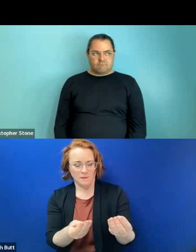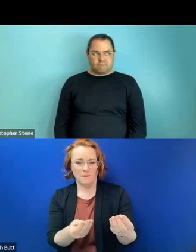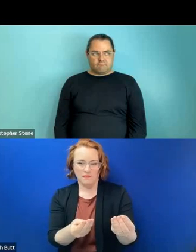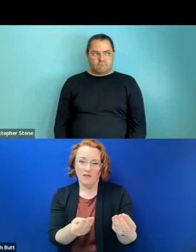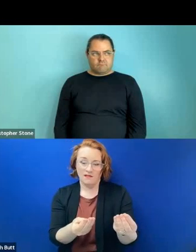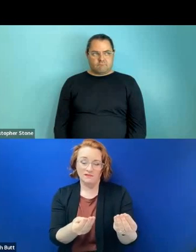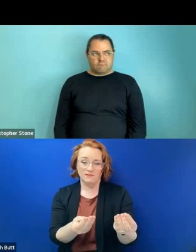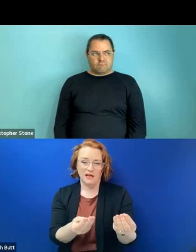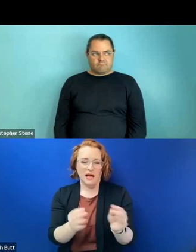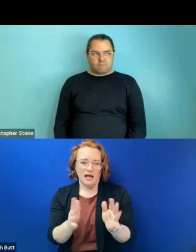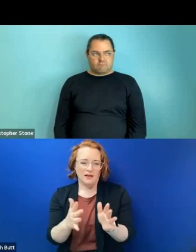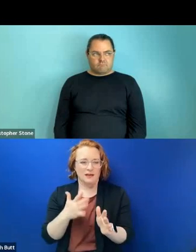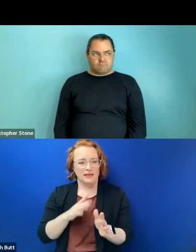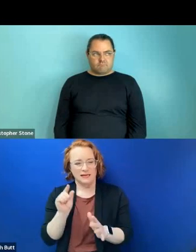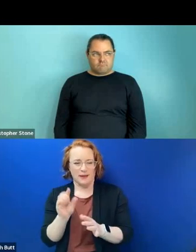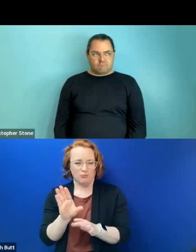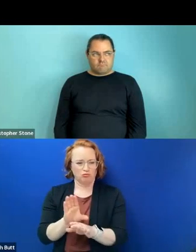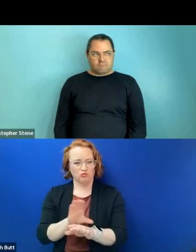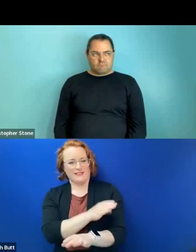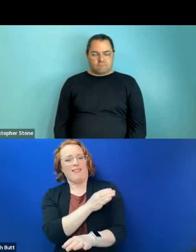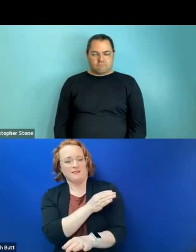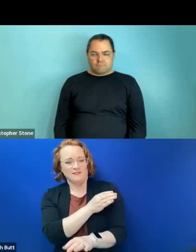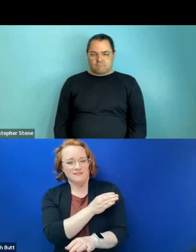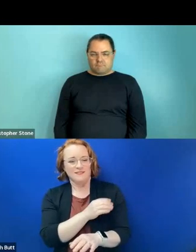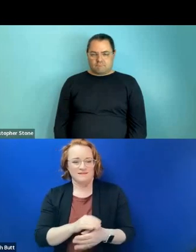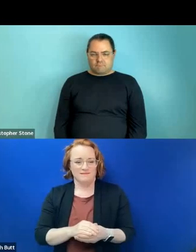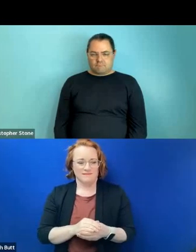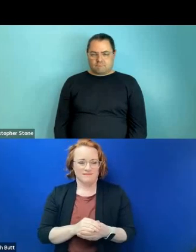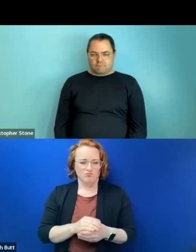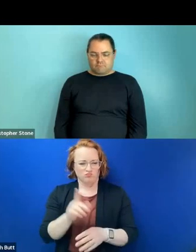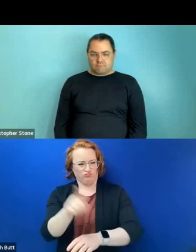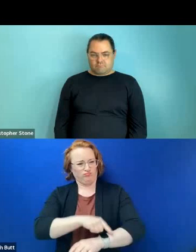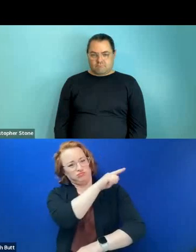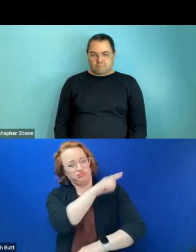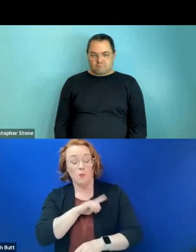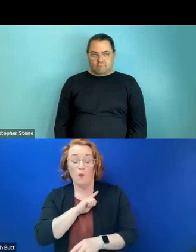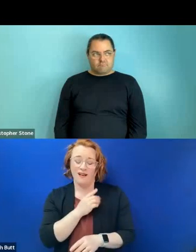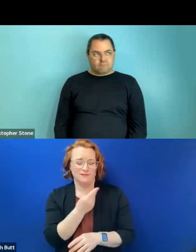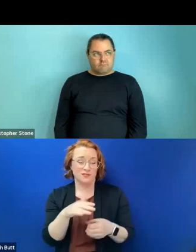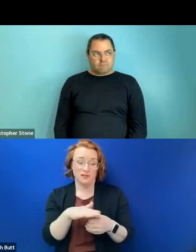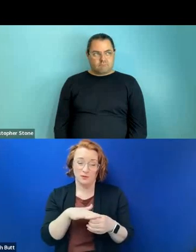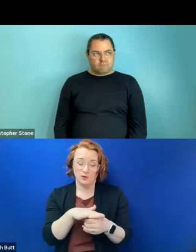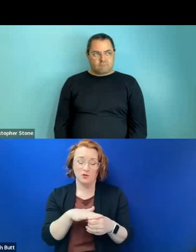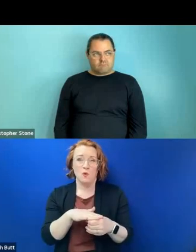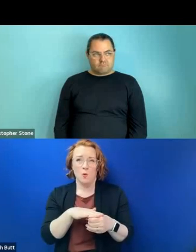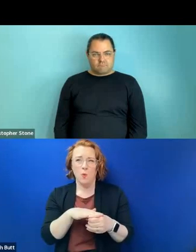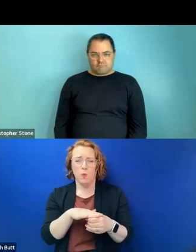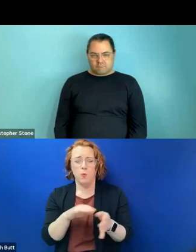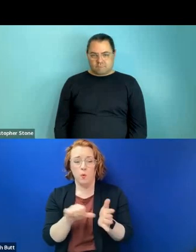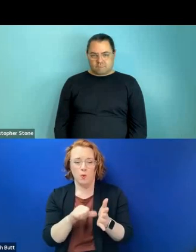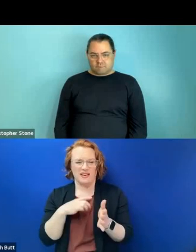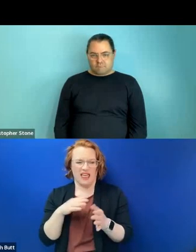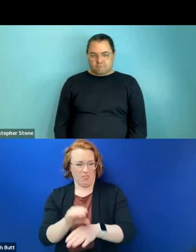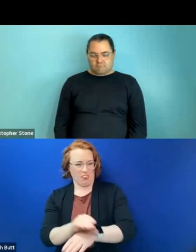Yeah, I think you need a little bit of resilience, because some situations can be difficult. You need a thick skin.